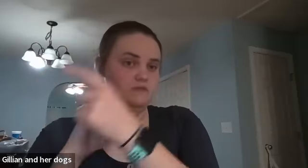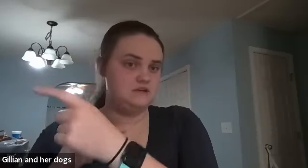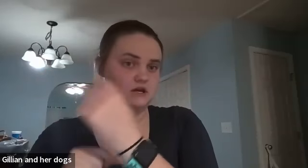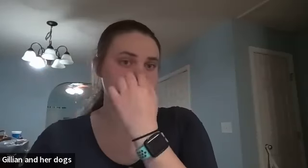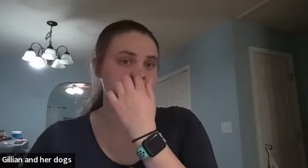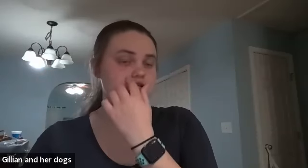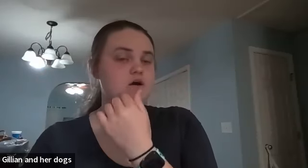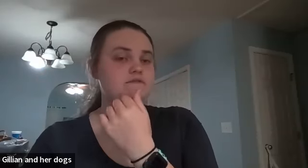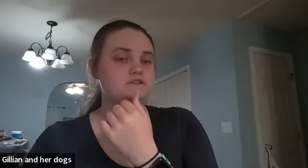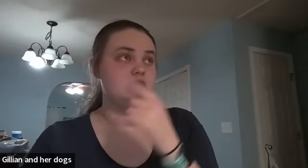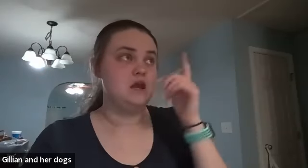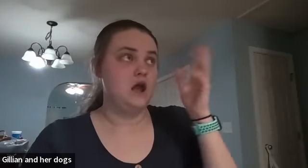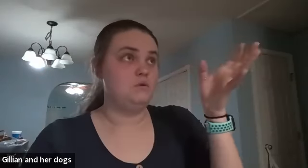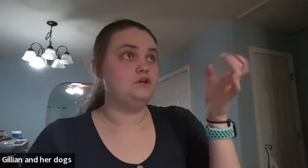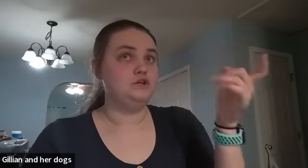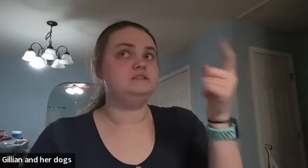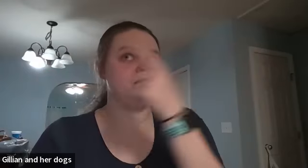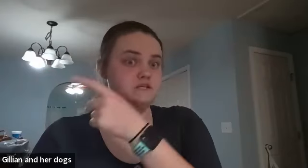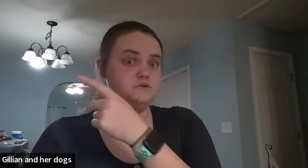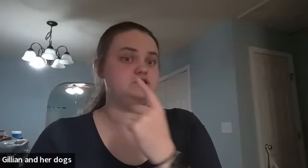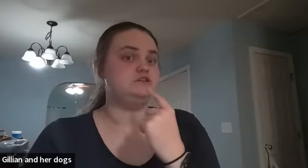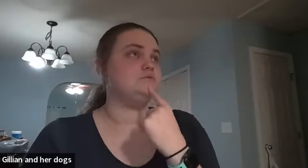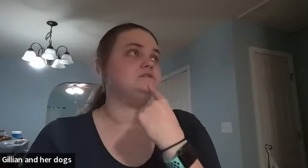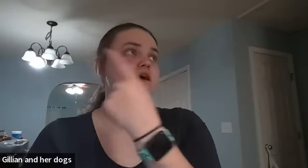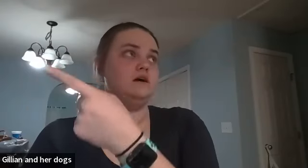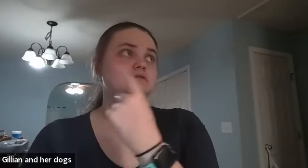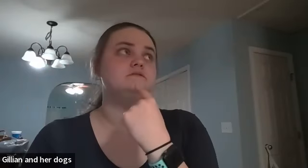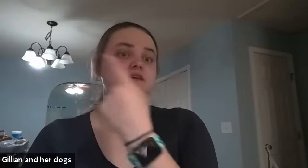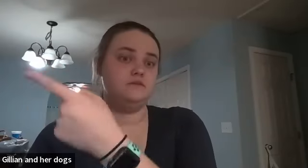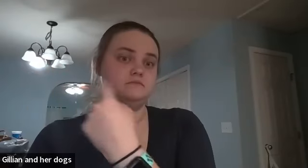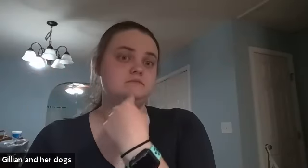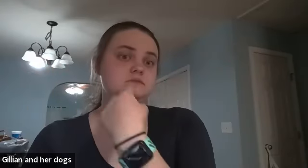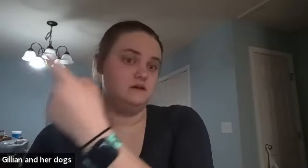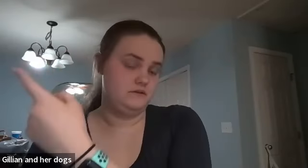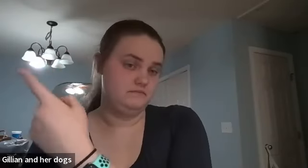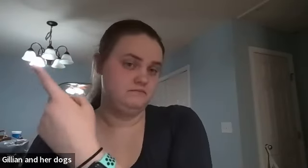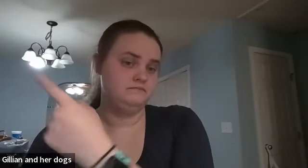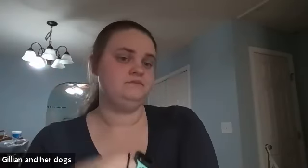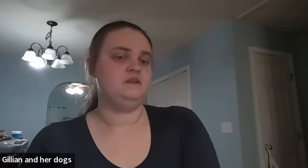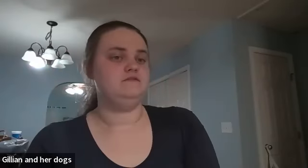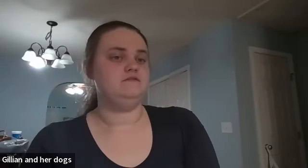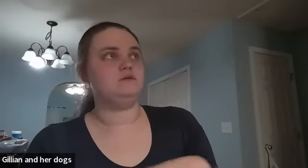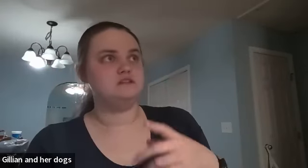that direction. So if you're saying, I want you to tell this person, you go tell them. If you're like, well, tell